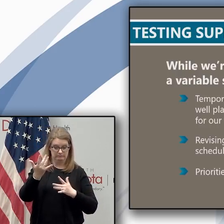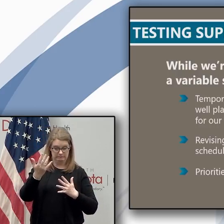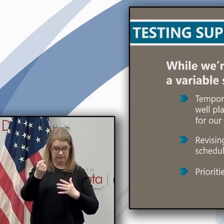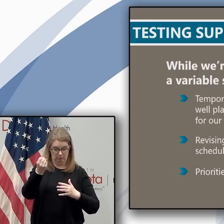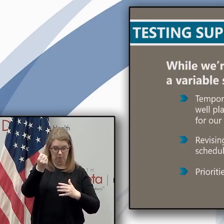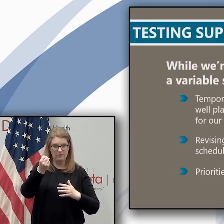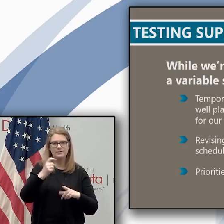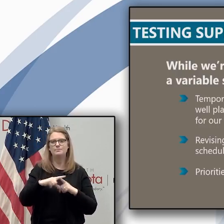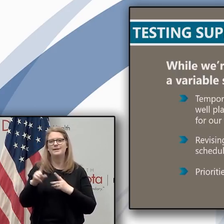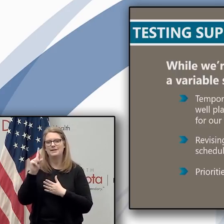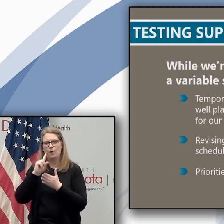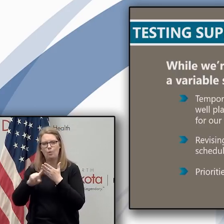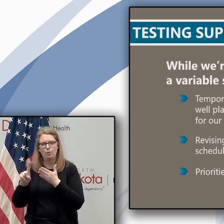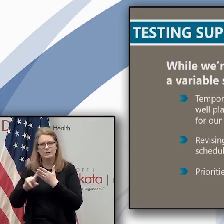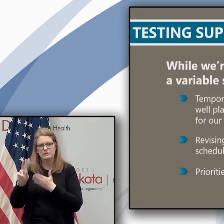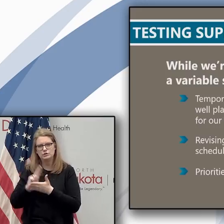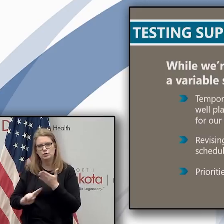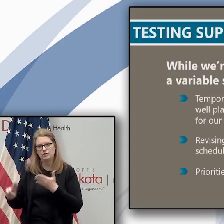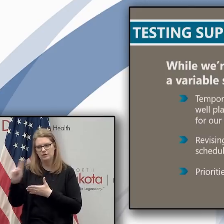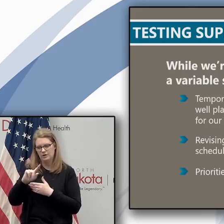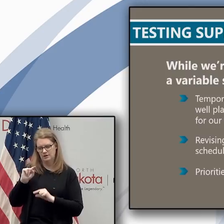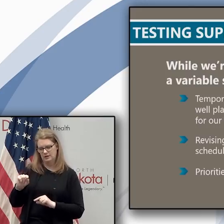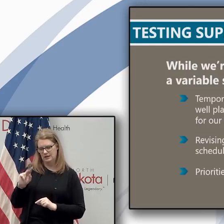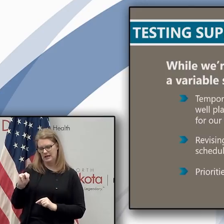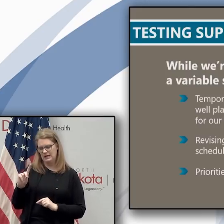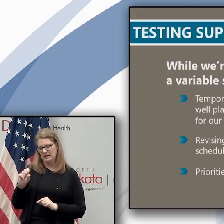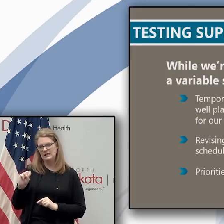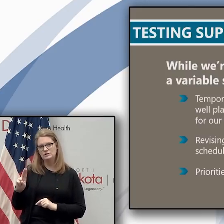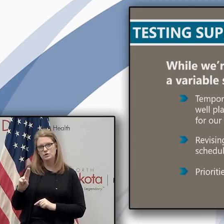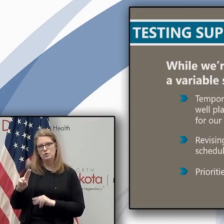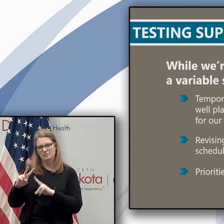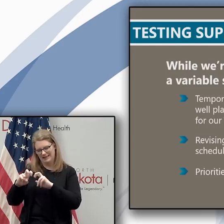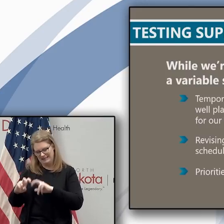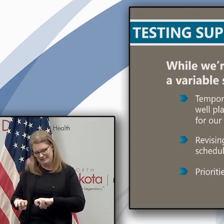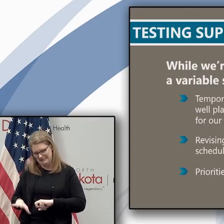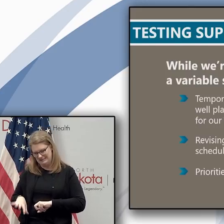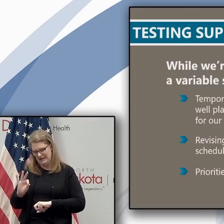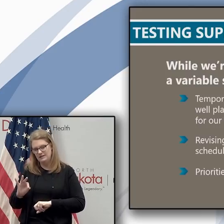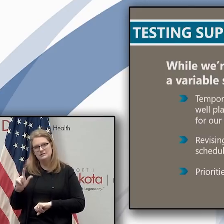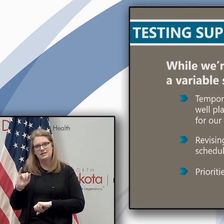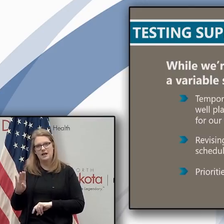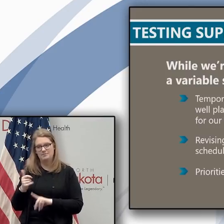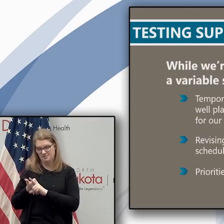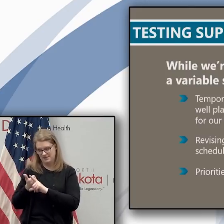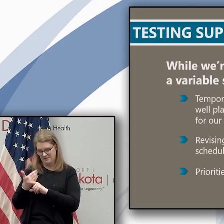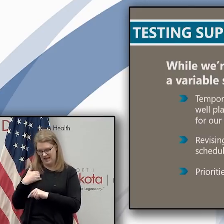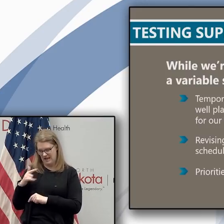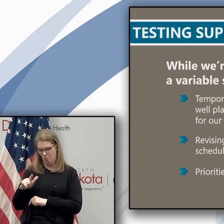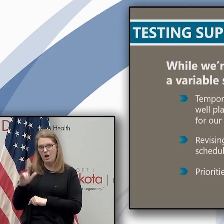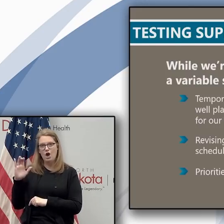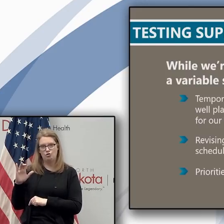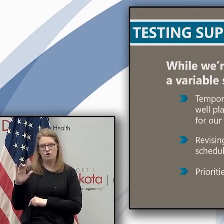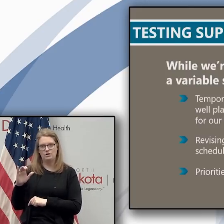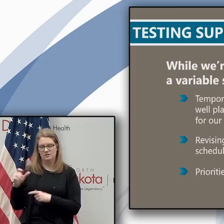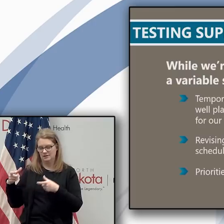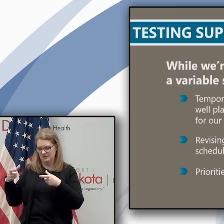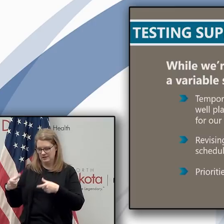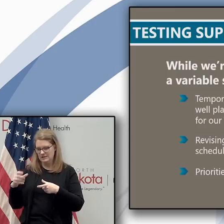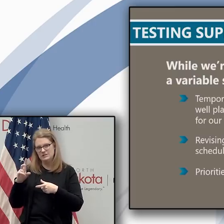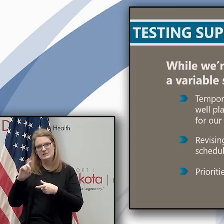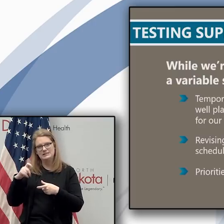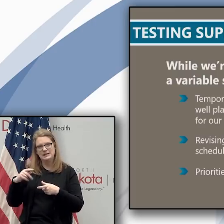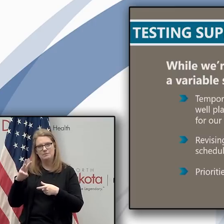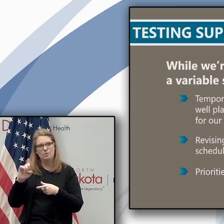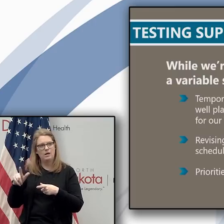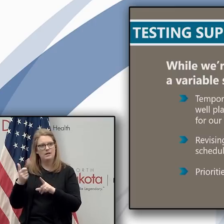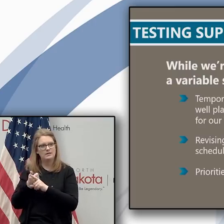through our research universities, in particular the NDSU Diagnostic Lab, had 100 of these, and each one of these deep well plates, this is kind